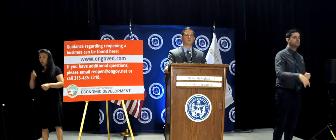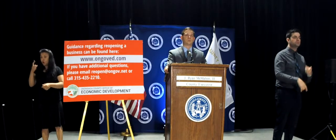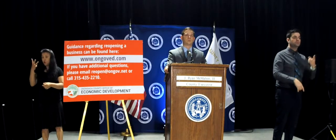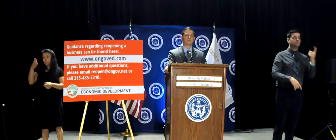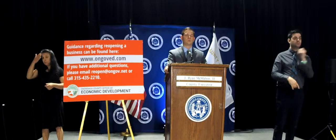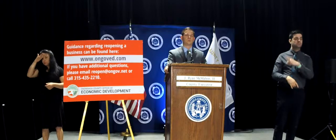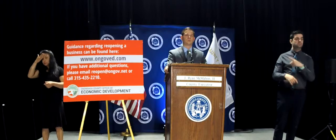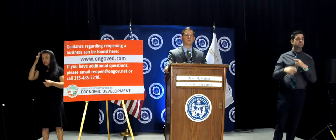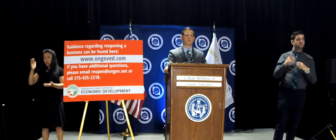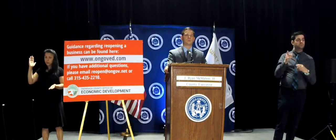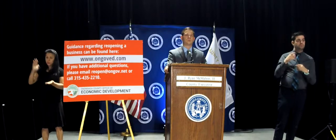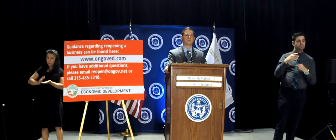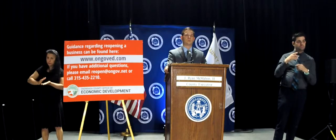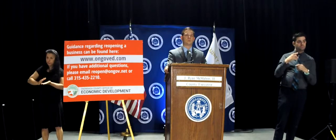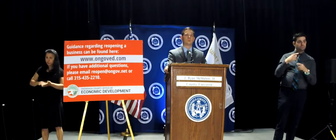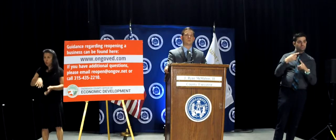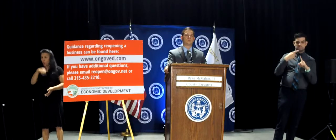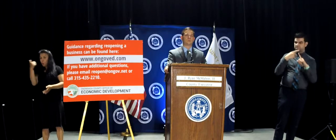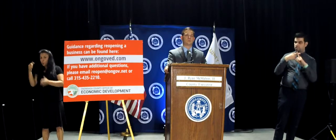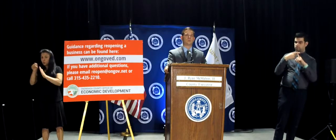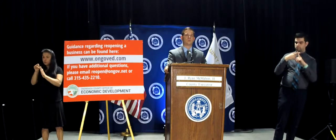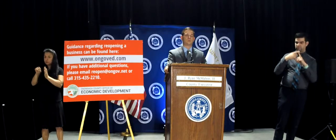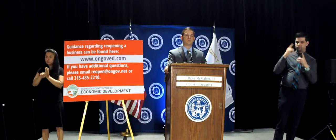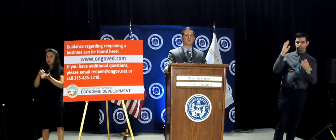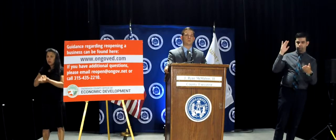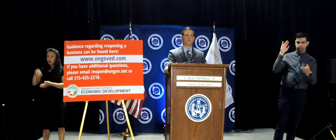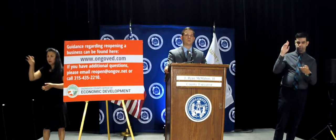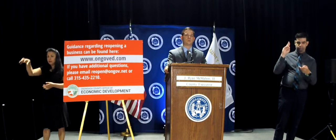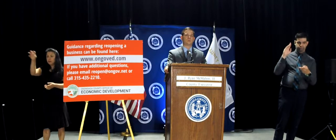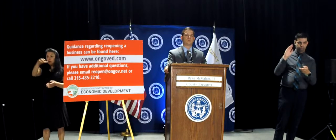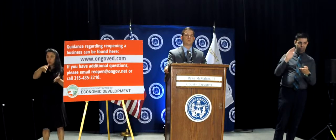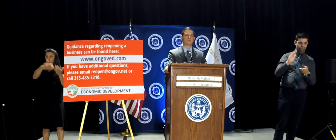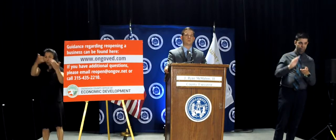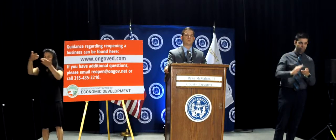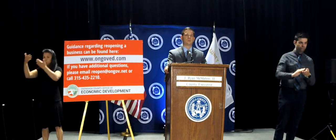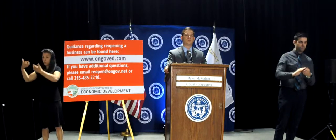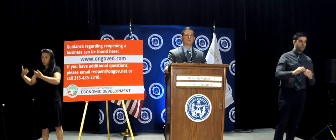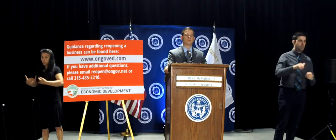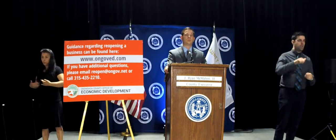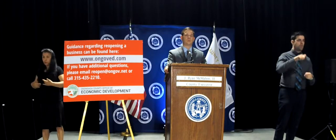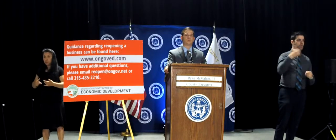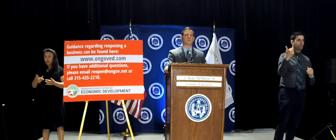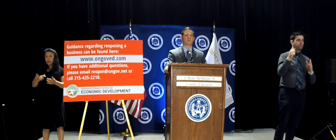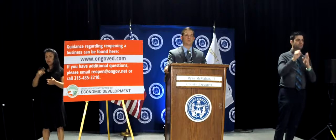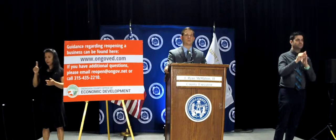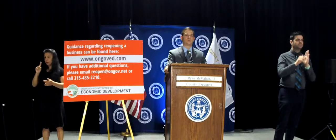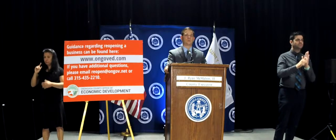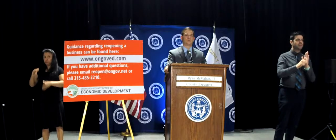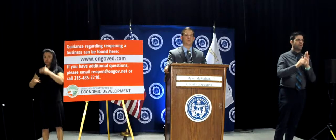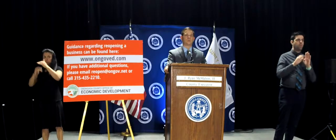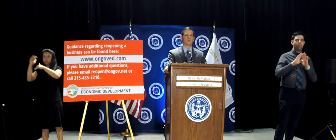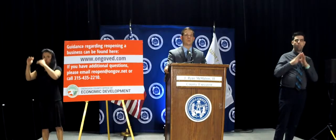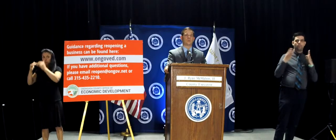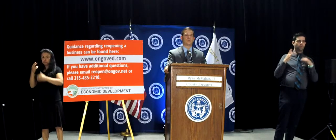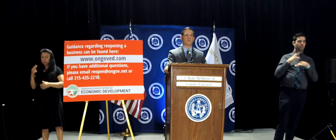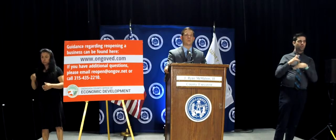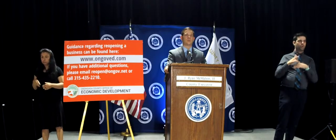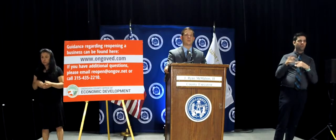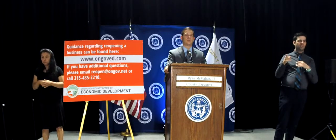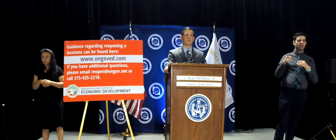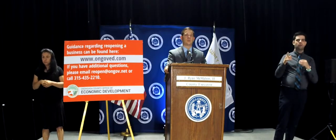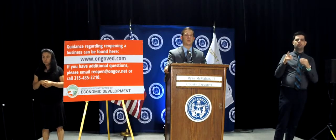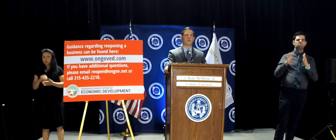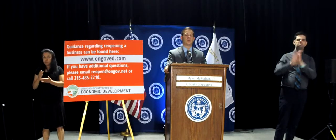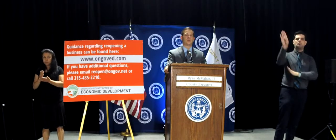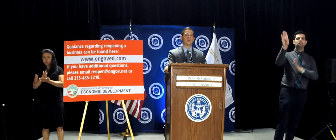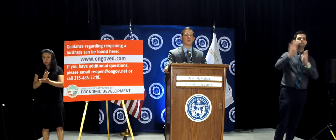as, other states opening up nationwide, there's been trends where cases have gone up. How are we going to be different? What can